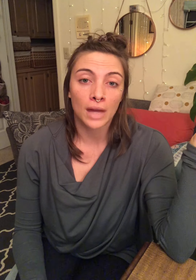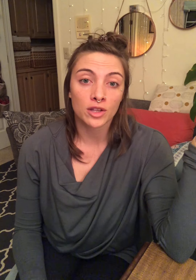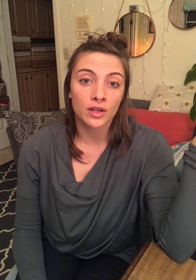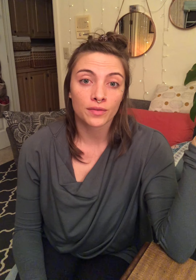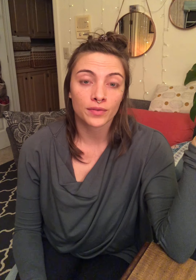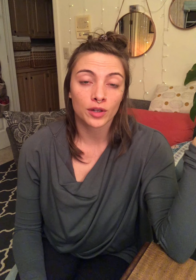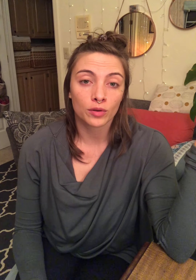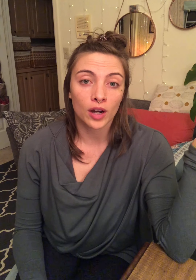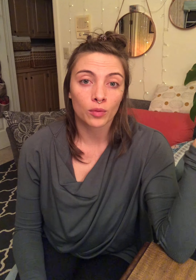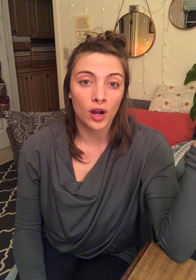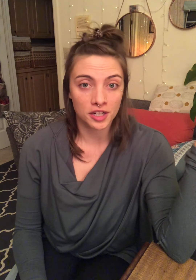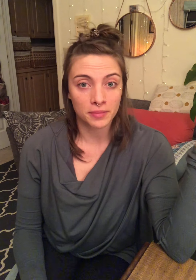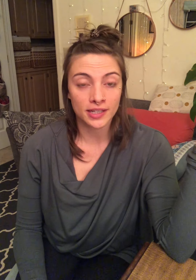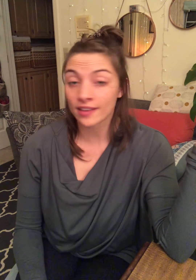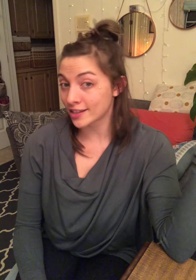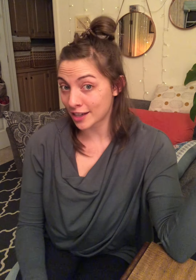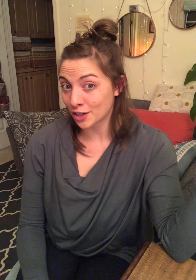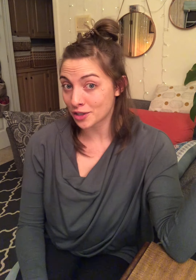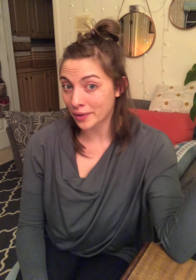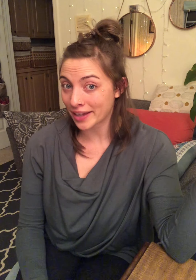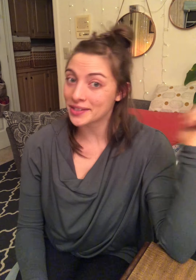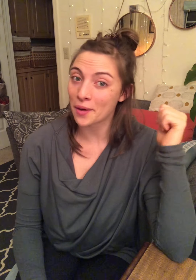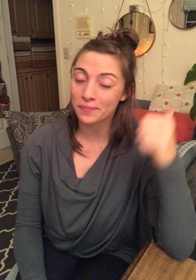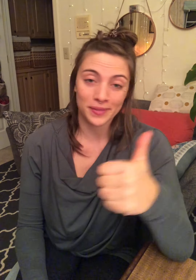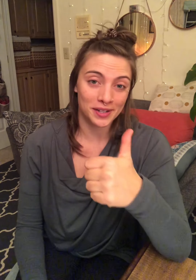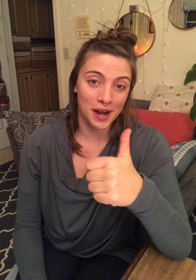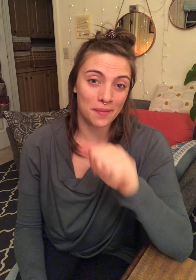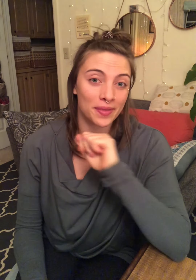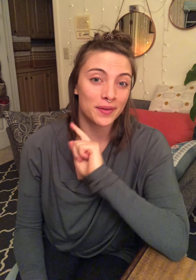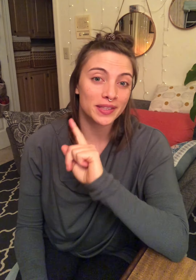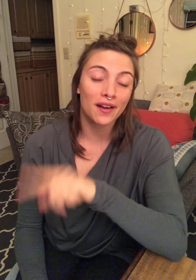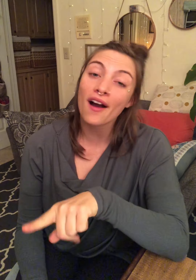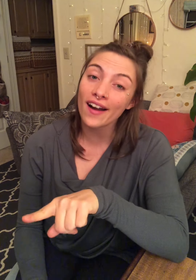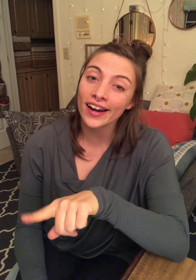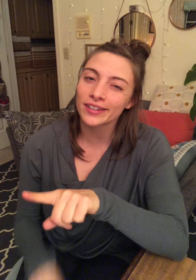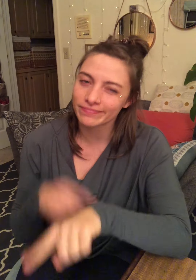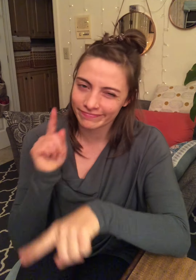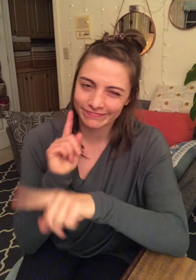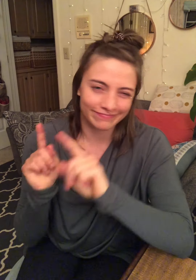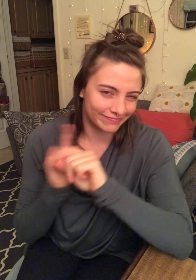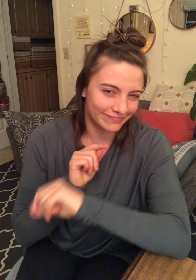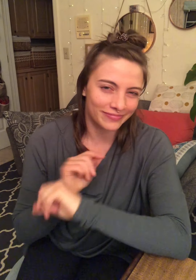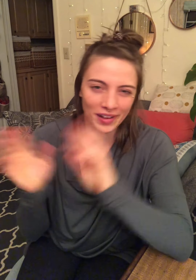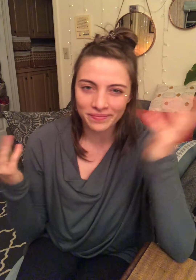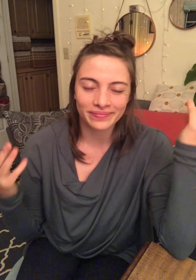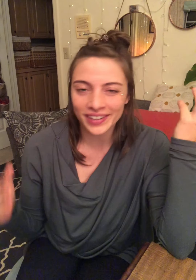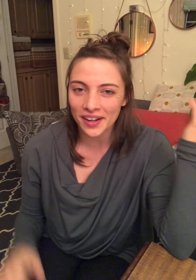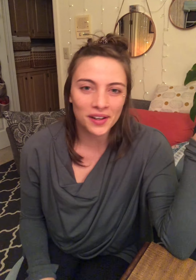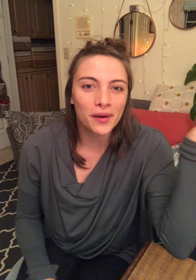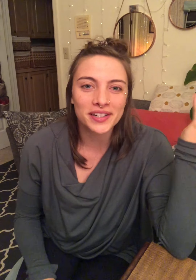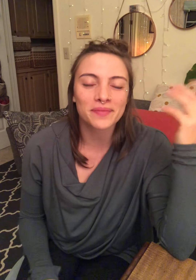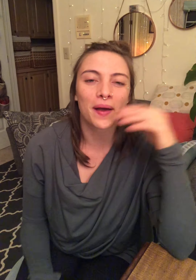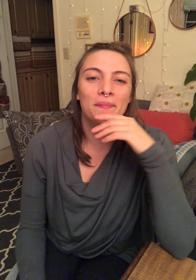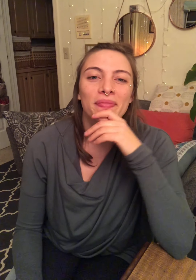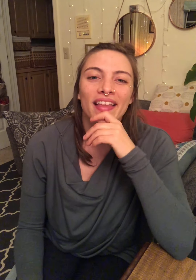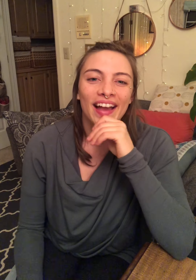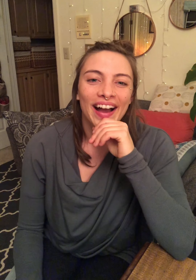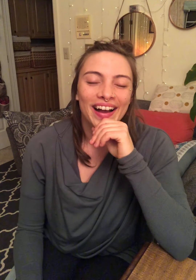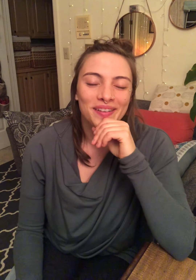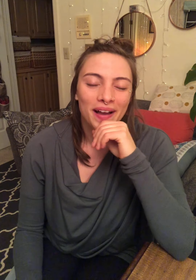Also, if you are watching me say this, then you're doing it. So good job. And those that aren't, well, they're not going to watch it. But I